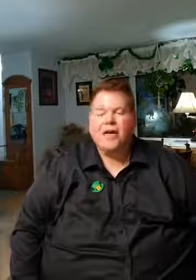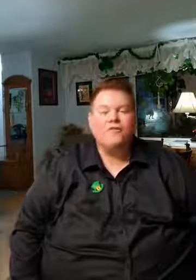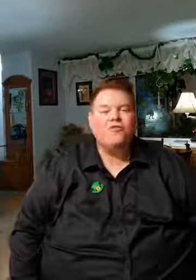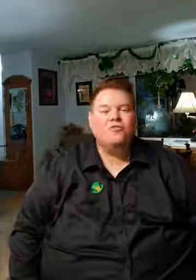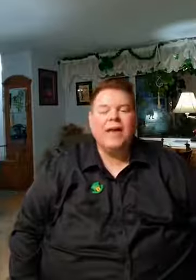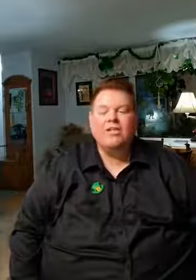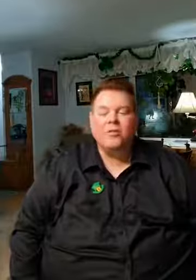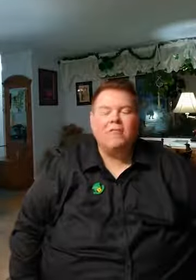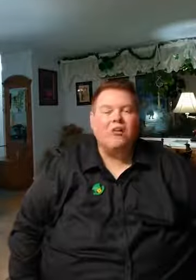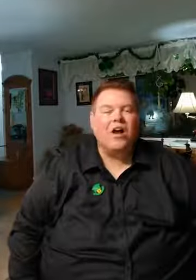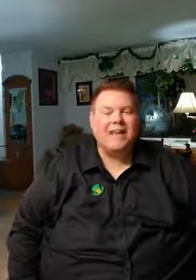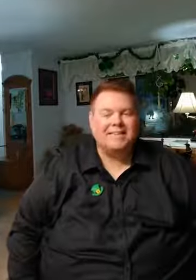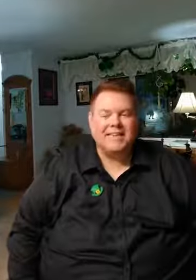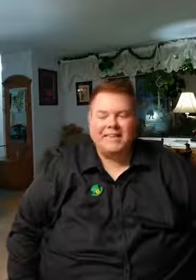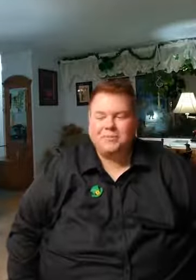First page, we'll have our guys sing this page.